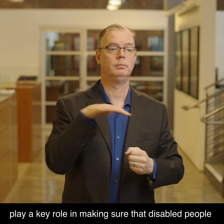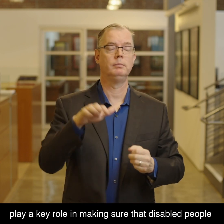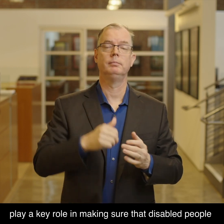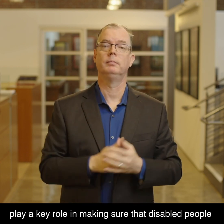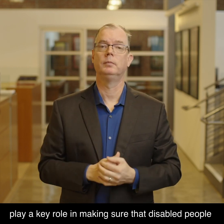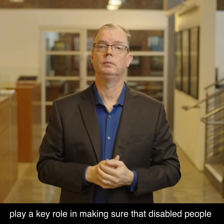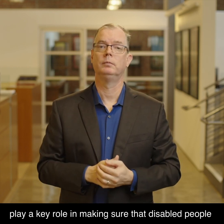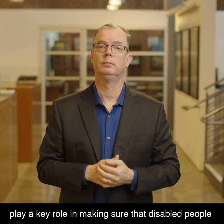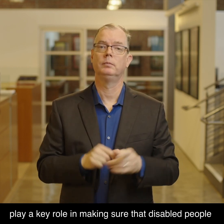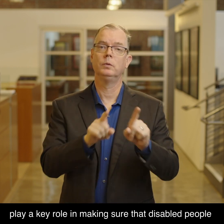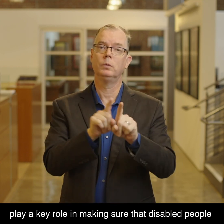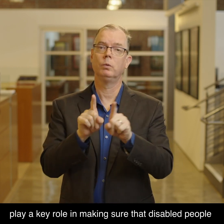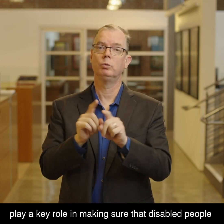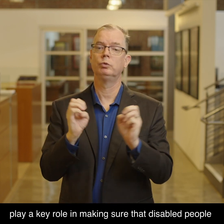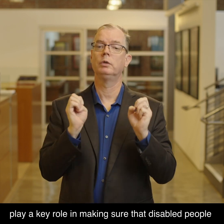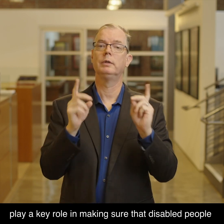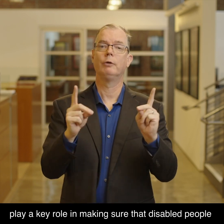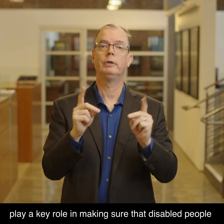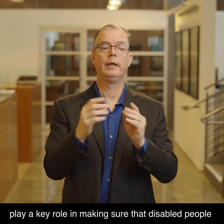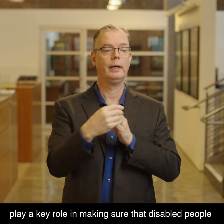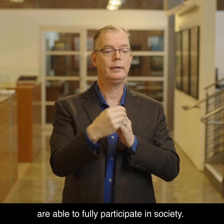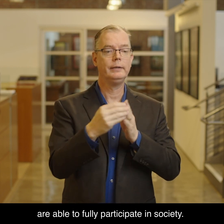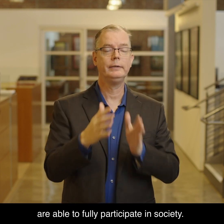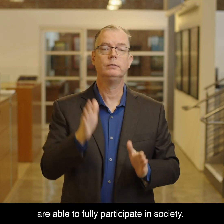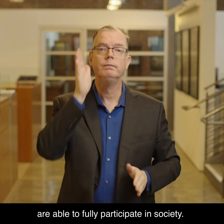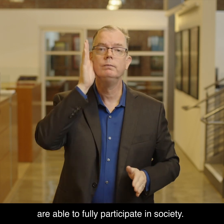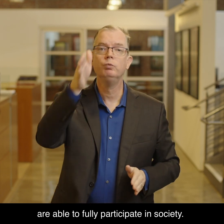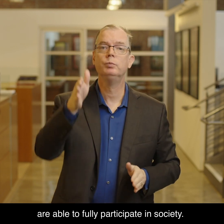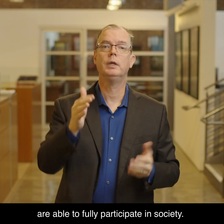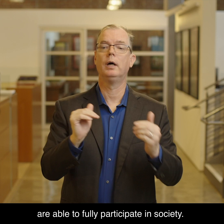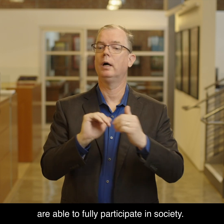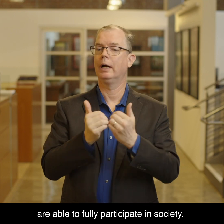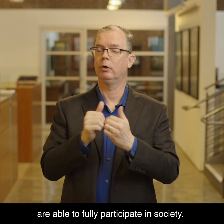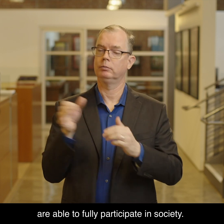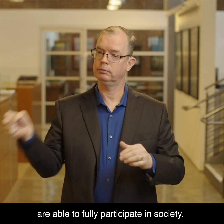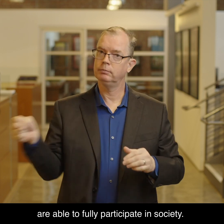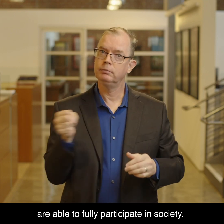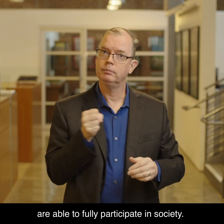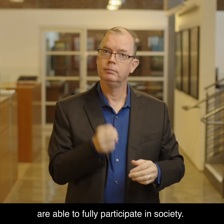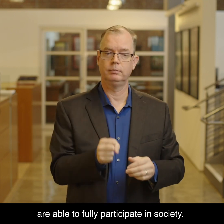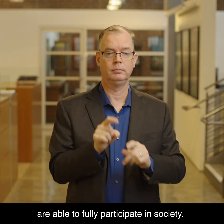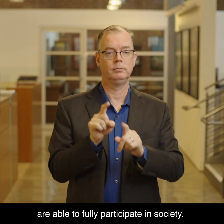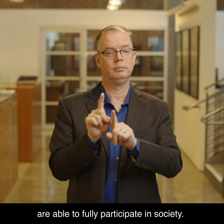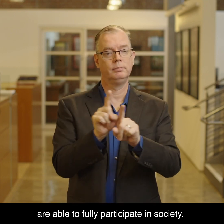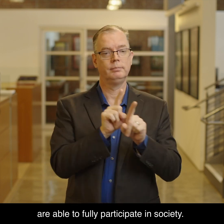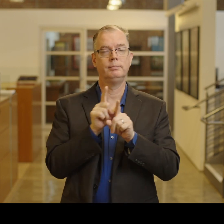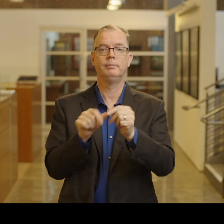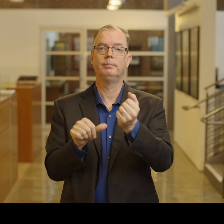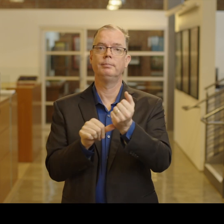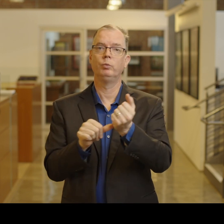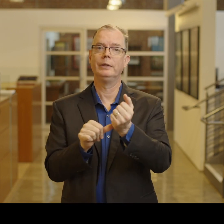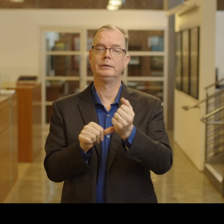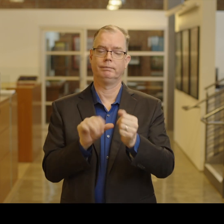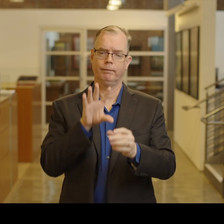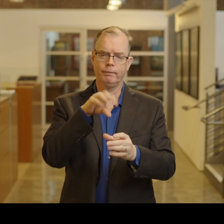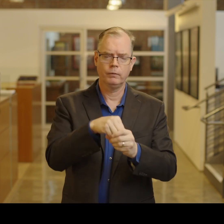role in making sure that disabled people are able to fully participate in society.